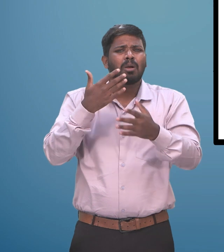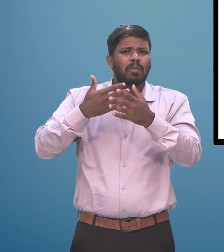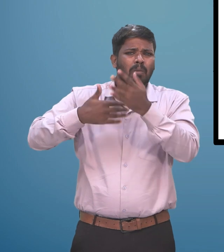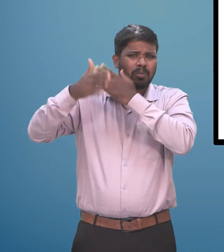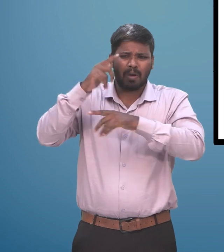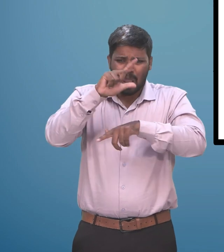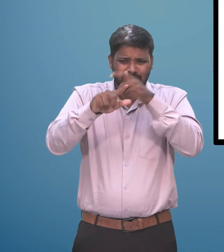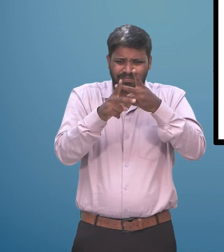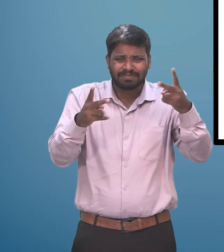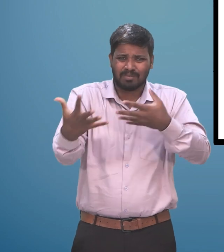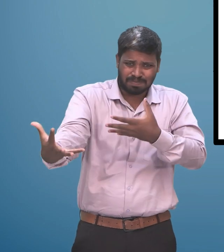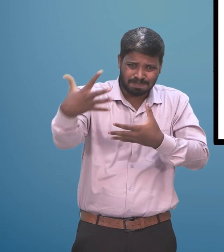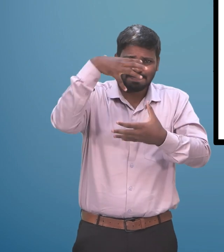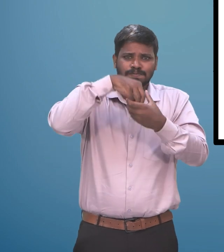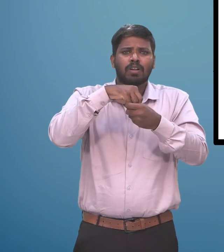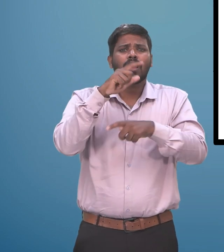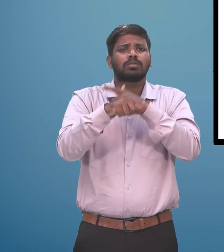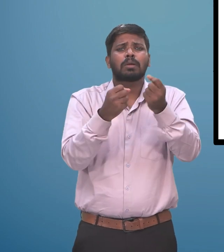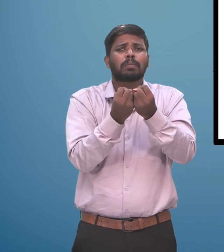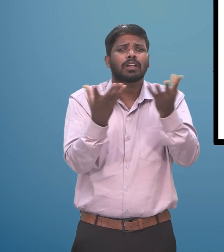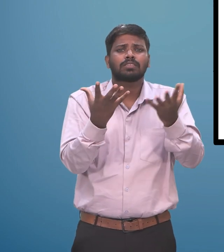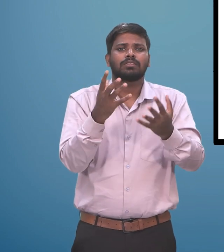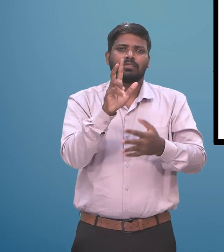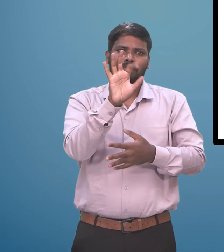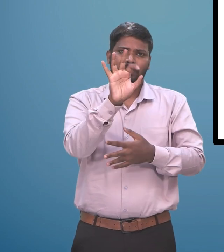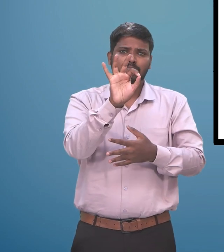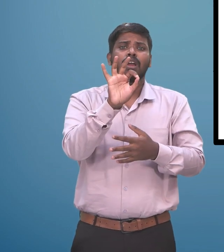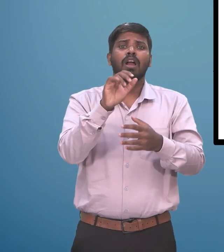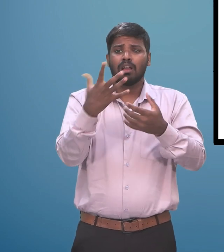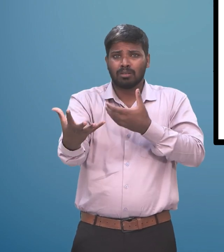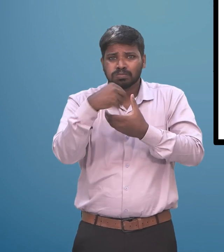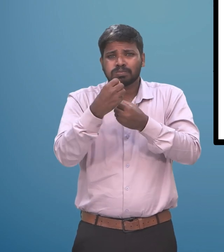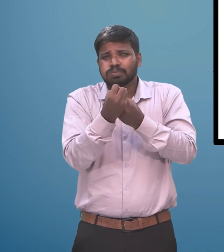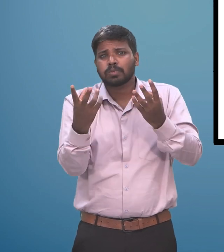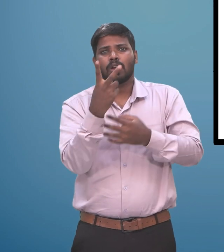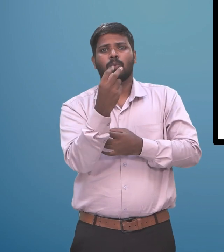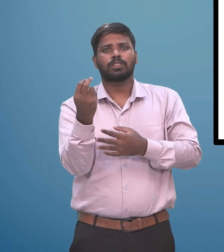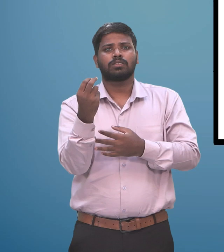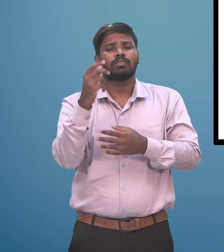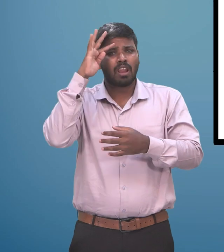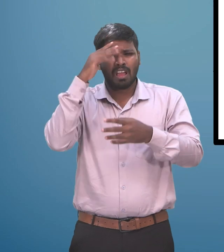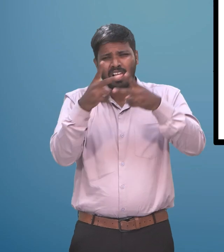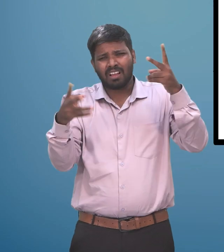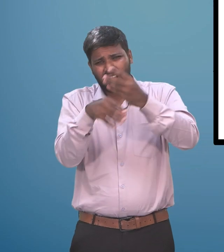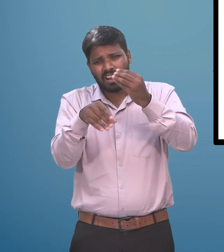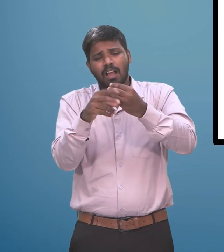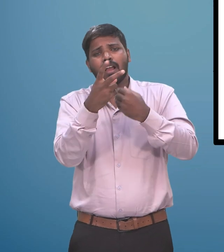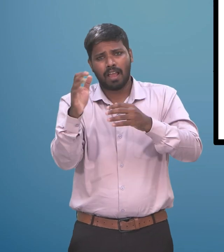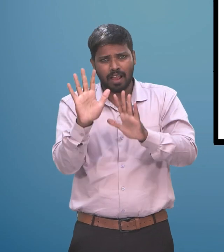of stories on the way. It is estimated that about 200 adaptations of the Panchatantra exist